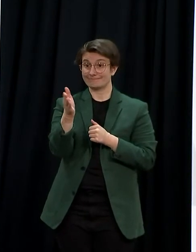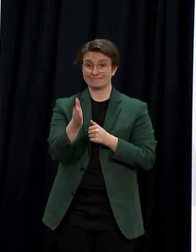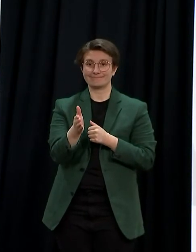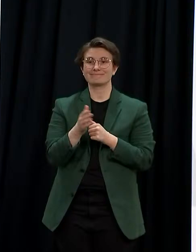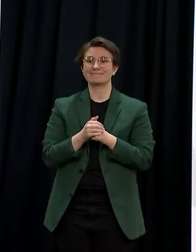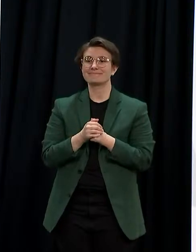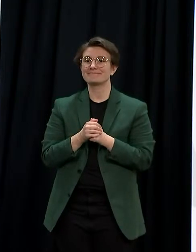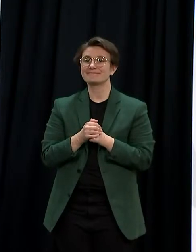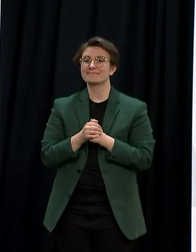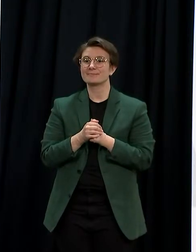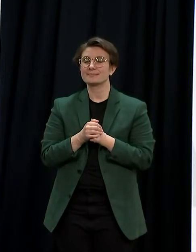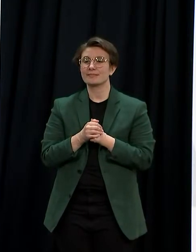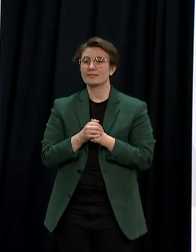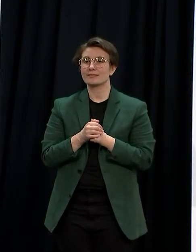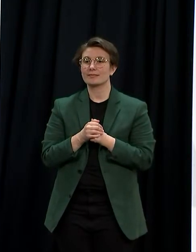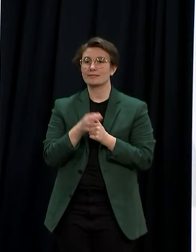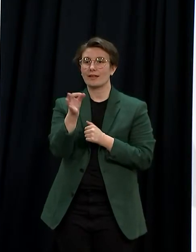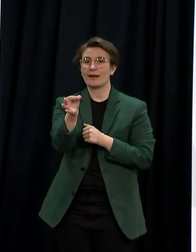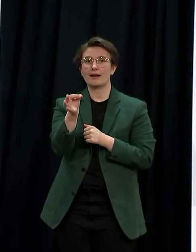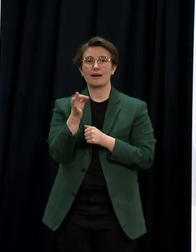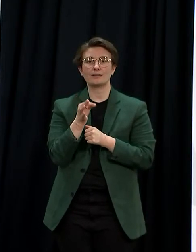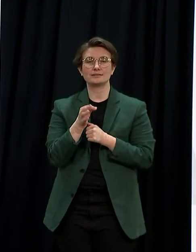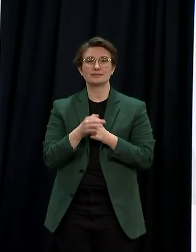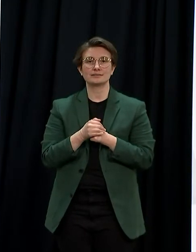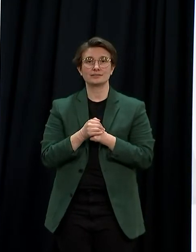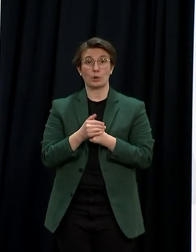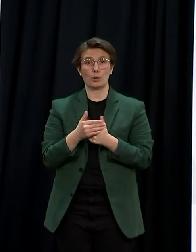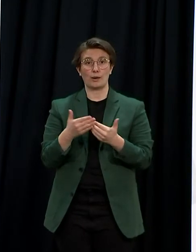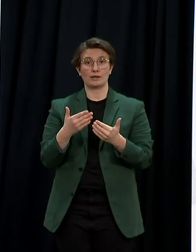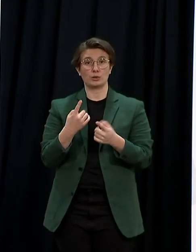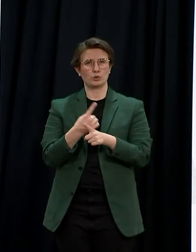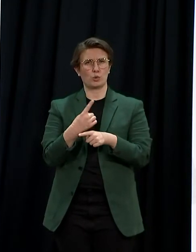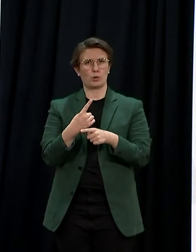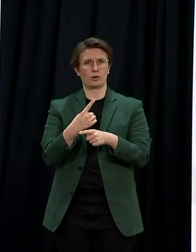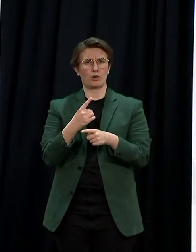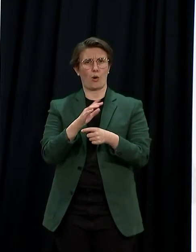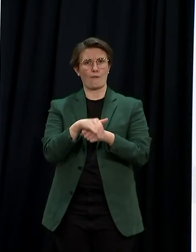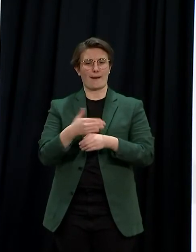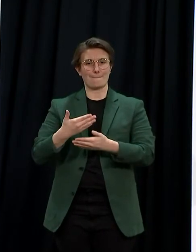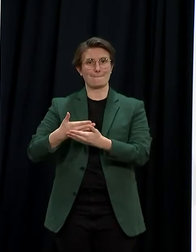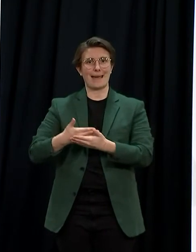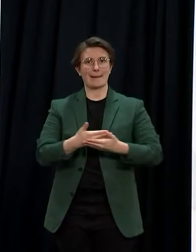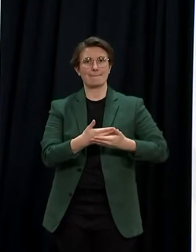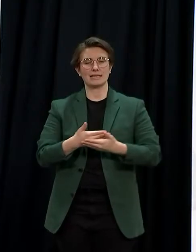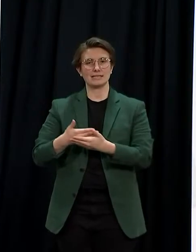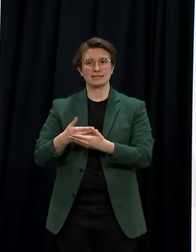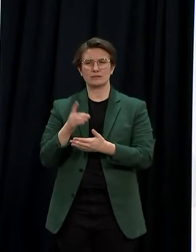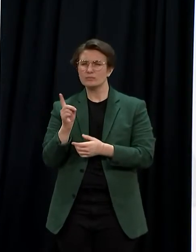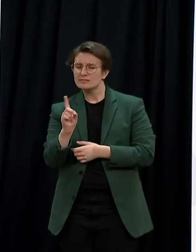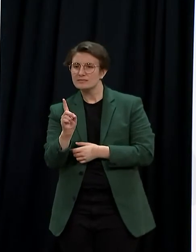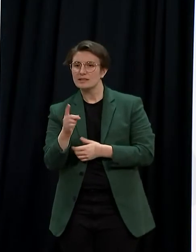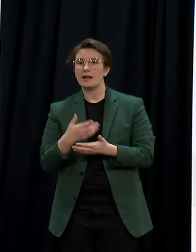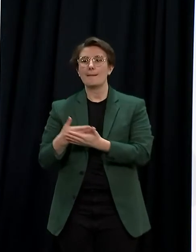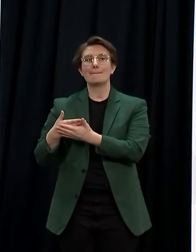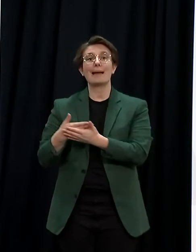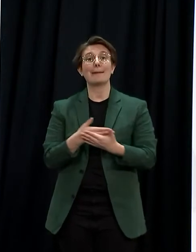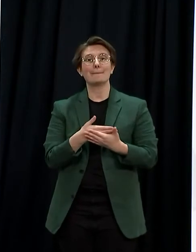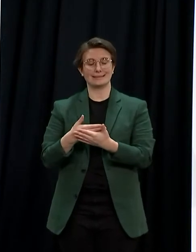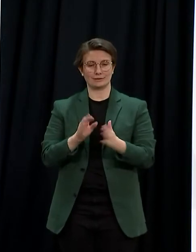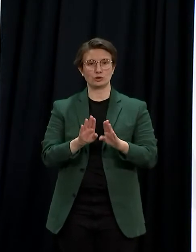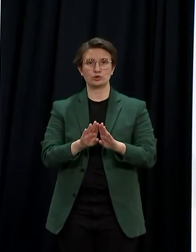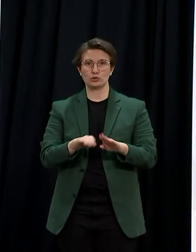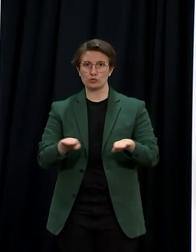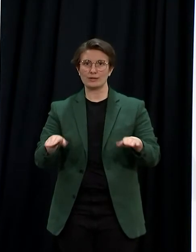on the number of babies who have contracted COVID during this outbreak, it's the number of babies, or yes, children